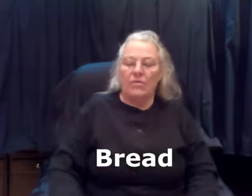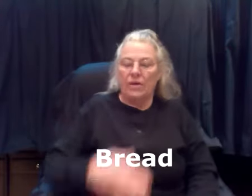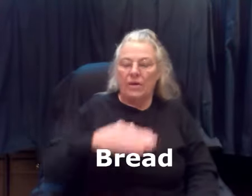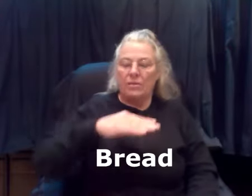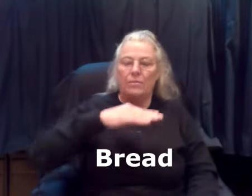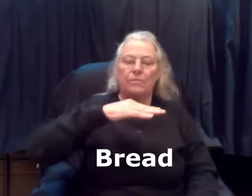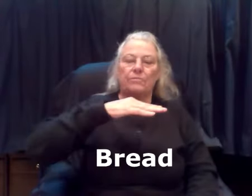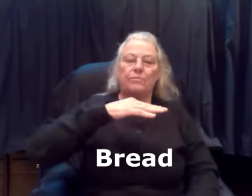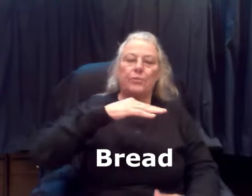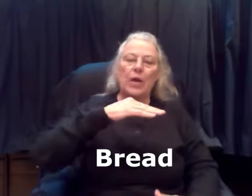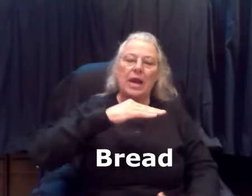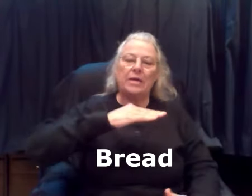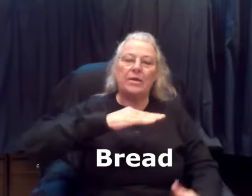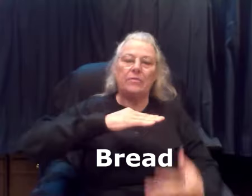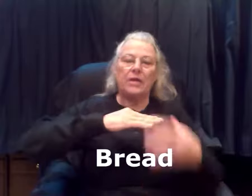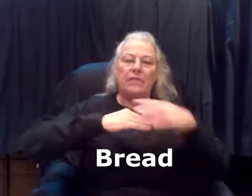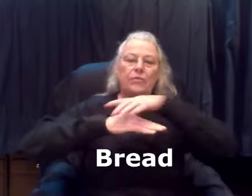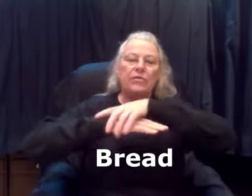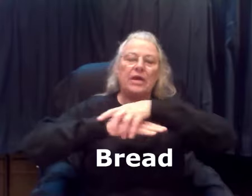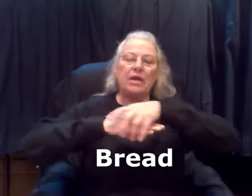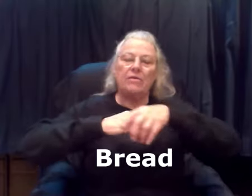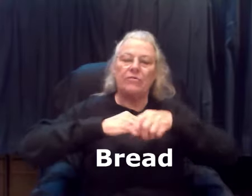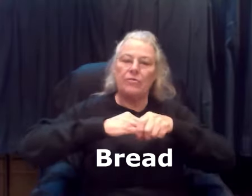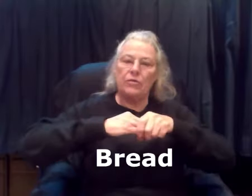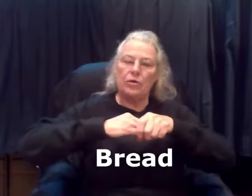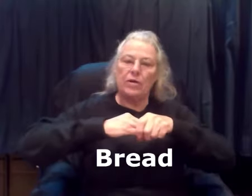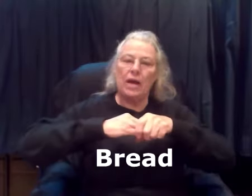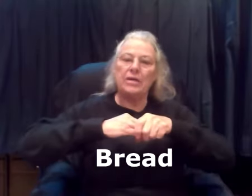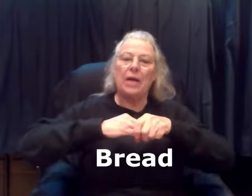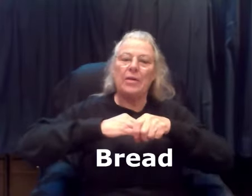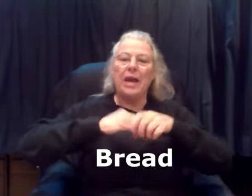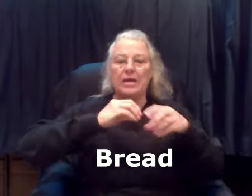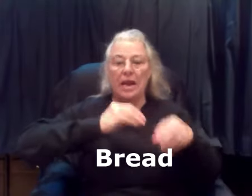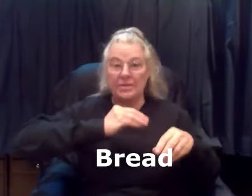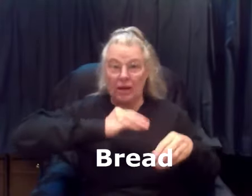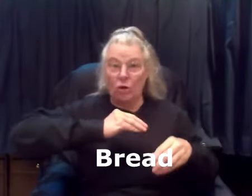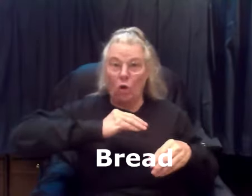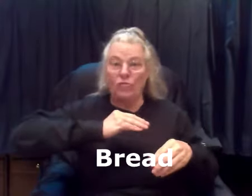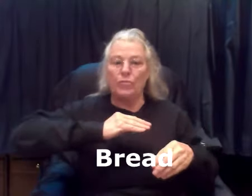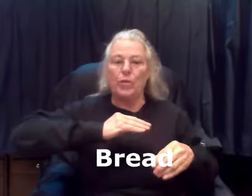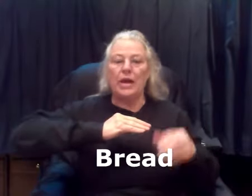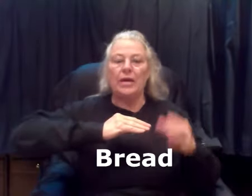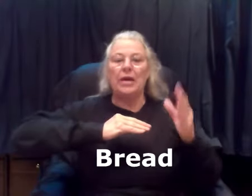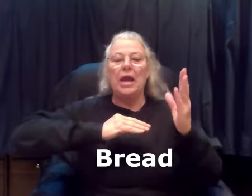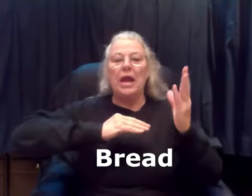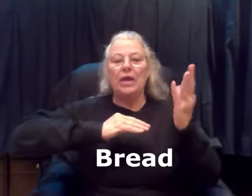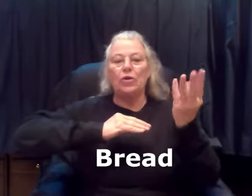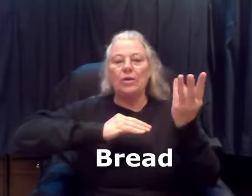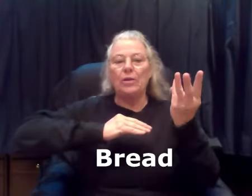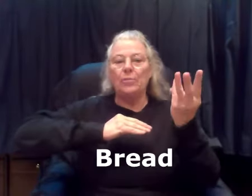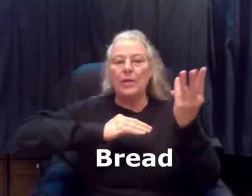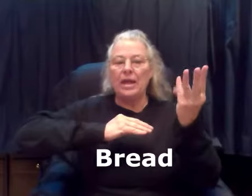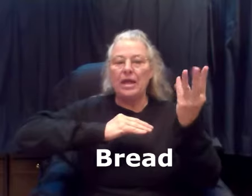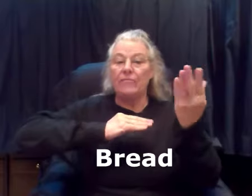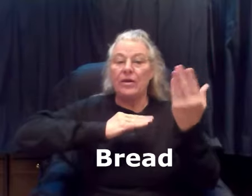The bread, if you think of your non-dominant hand as a loaf of bread, your little pinky finger as